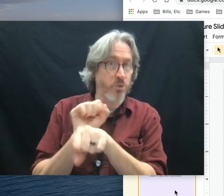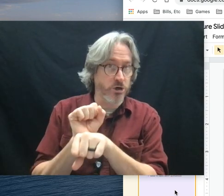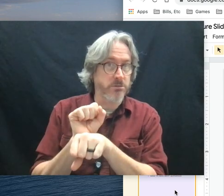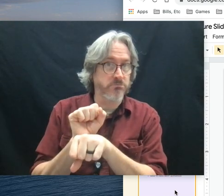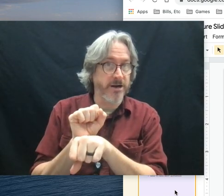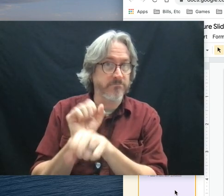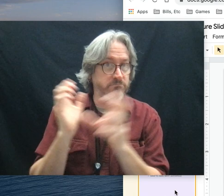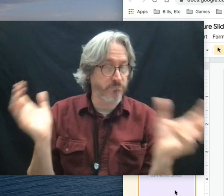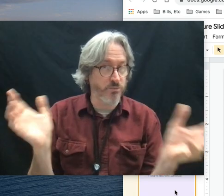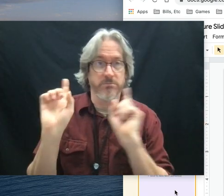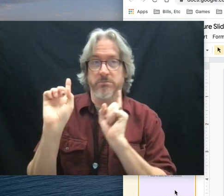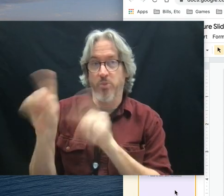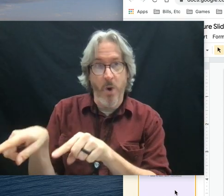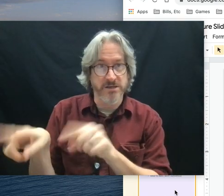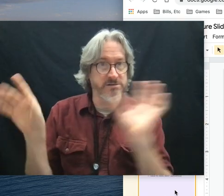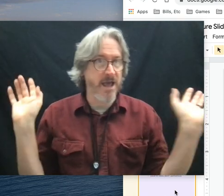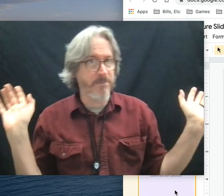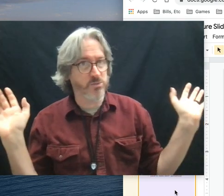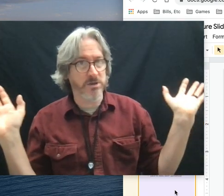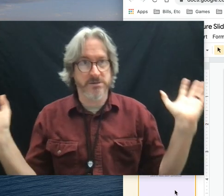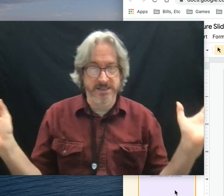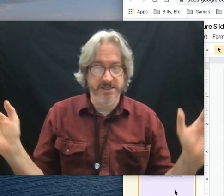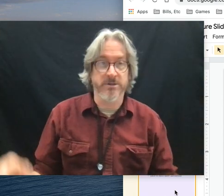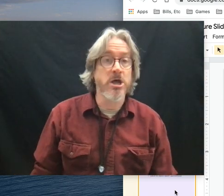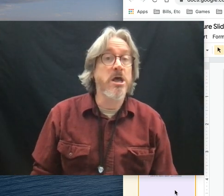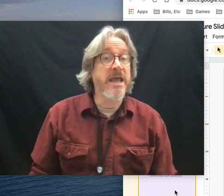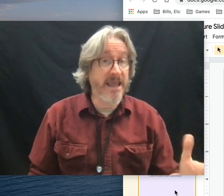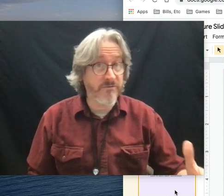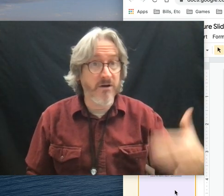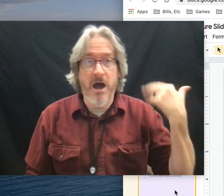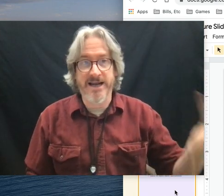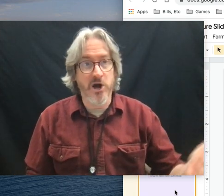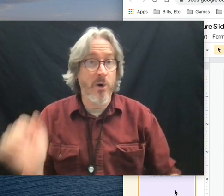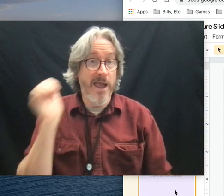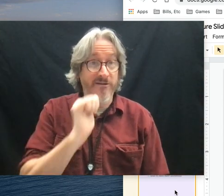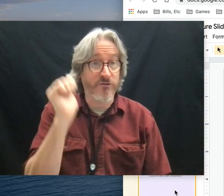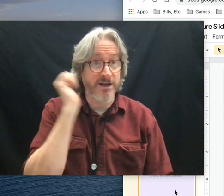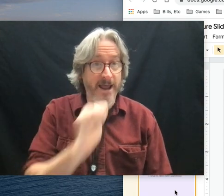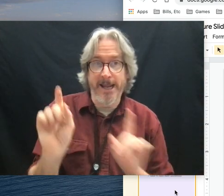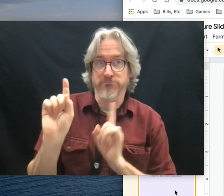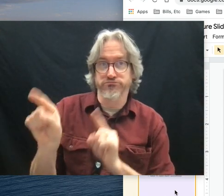I go to work, right? Once. Happens once, that's it. If